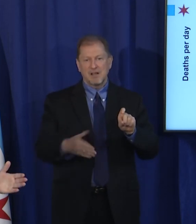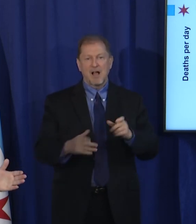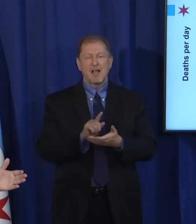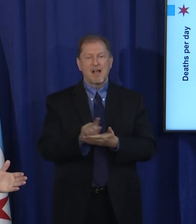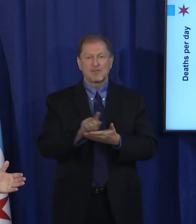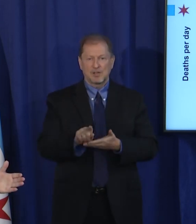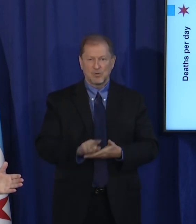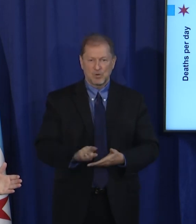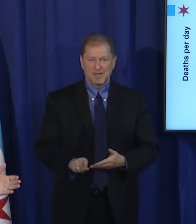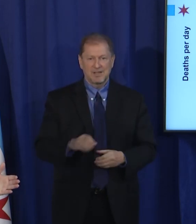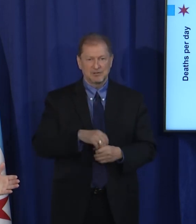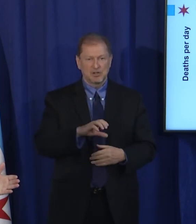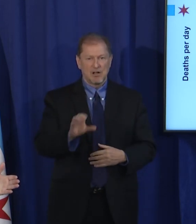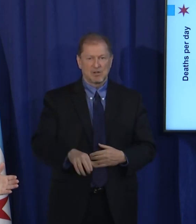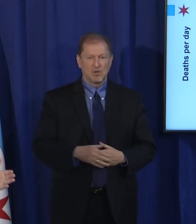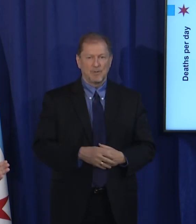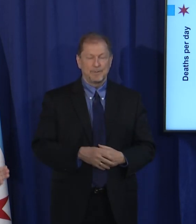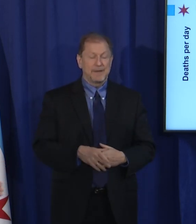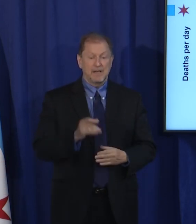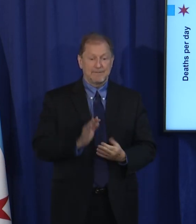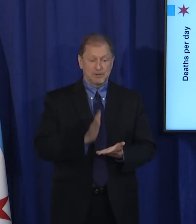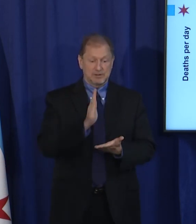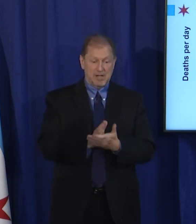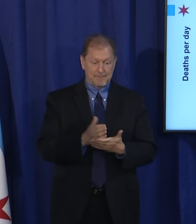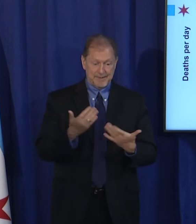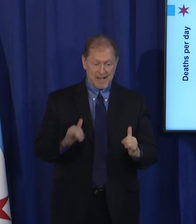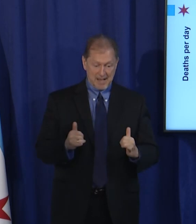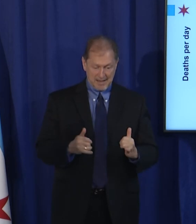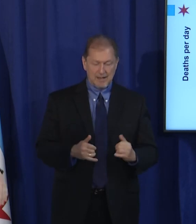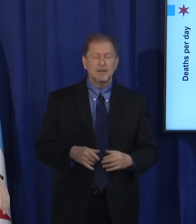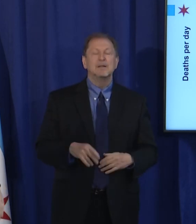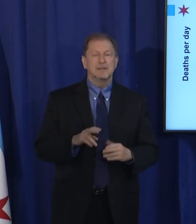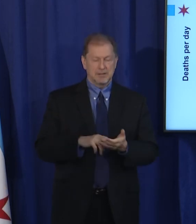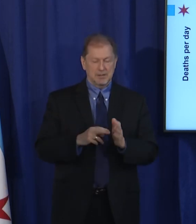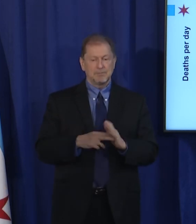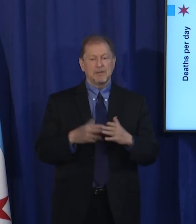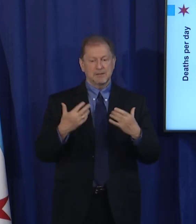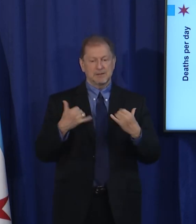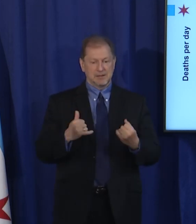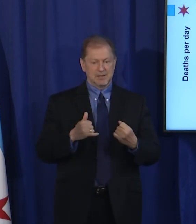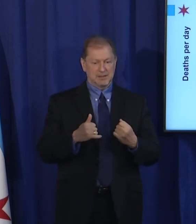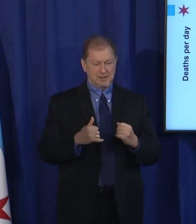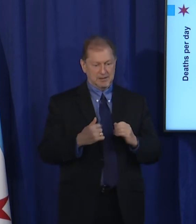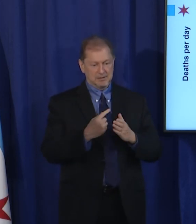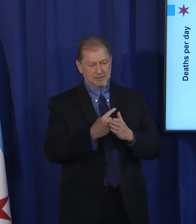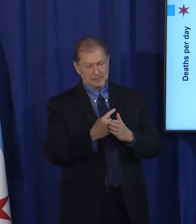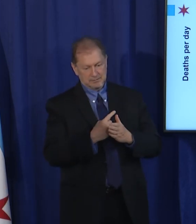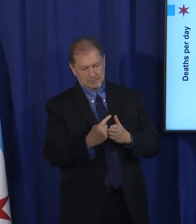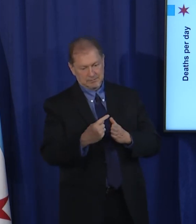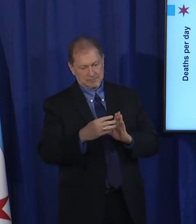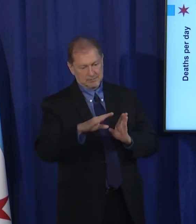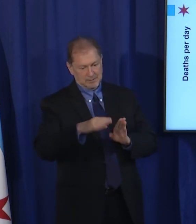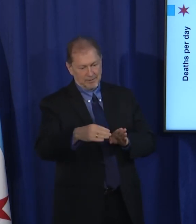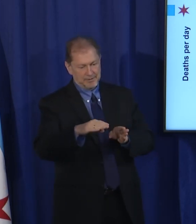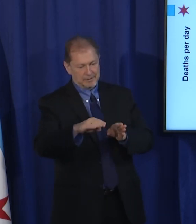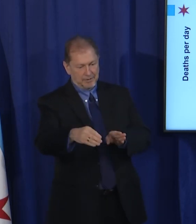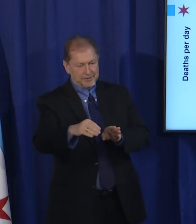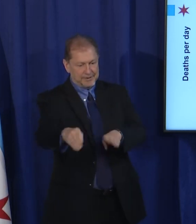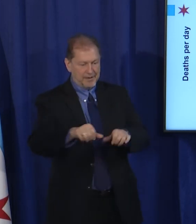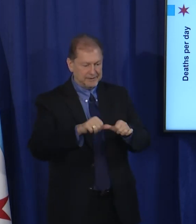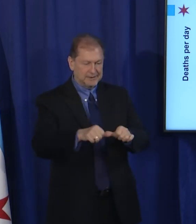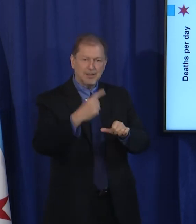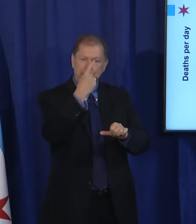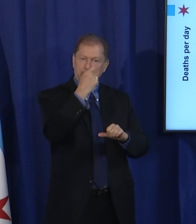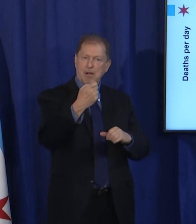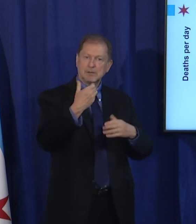this surge was done right now, we would not expect to see our deaths peak for several weeks. You may